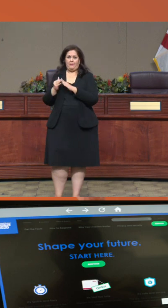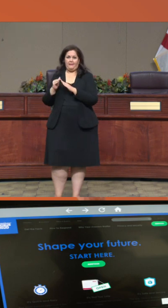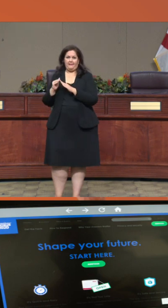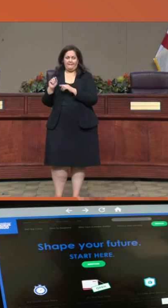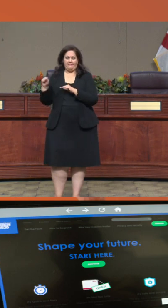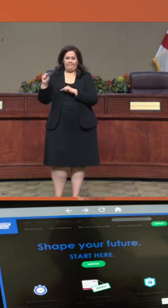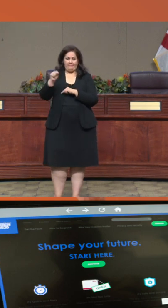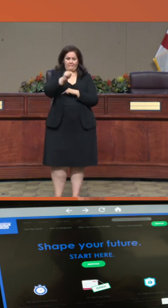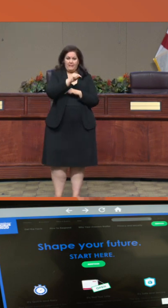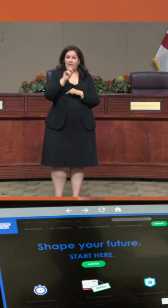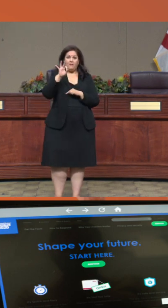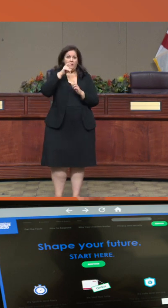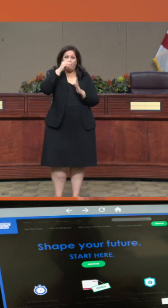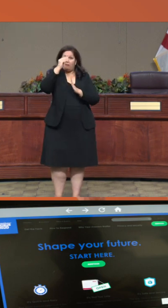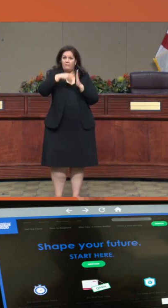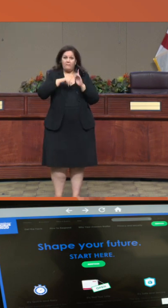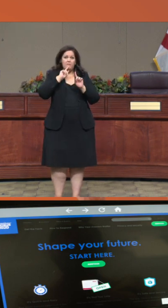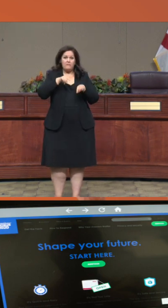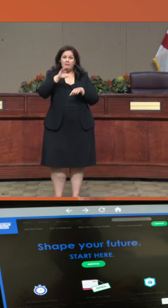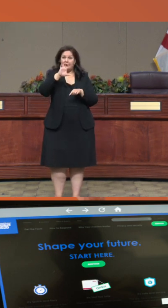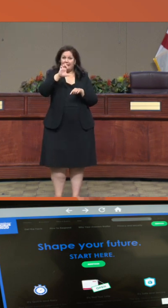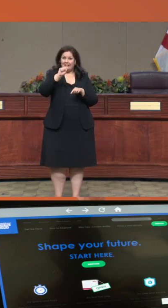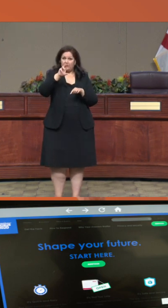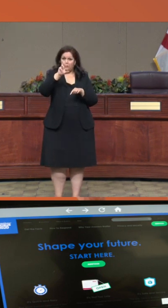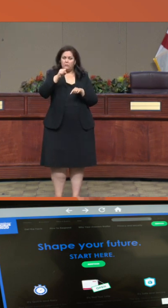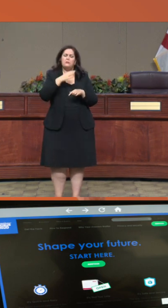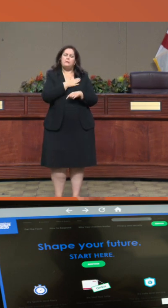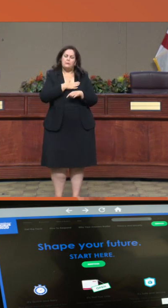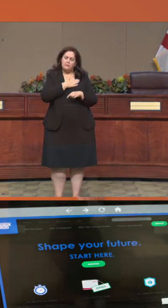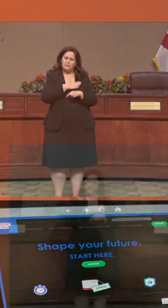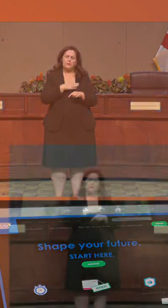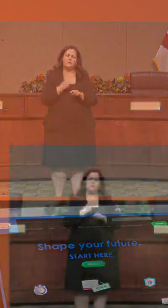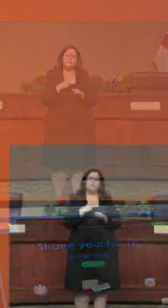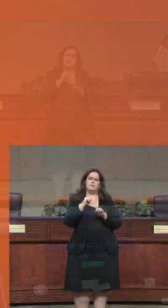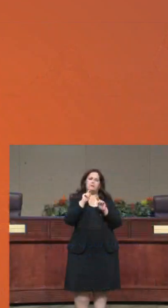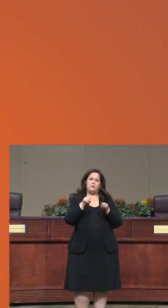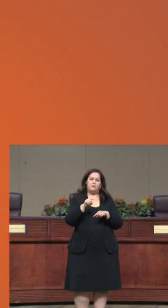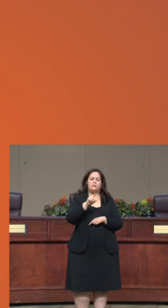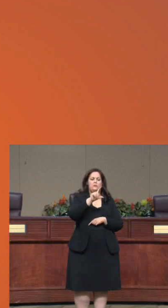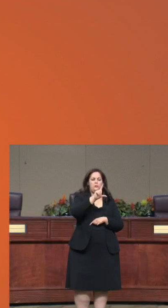completed the census, please take the survey now by going to